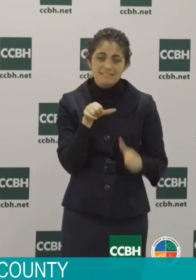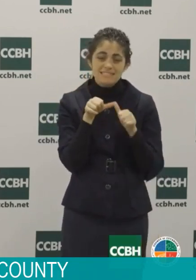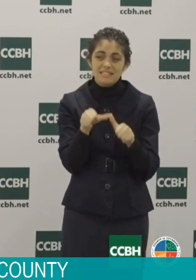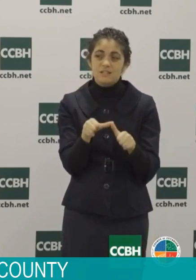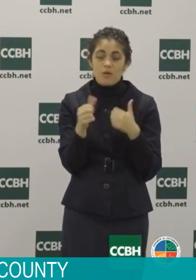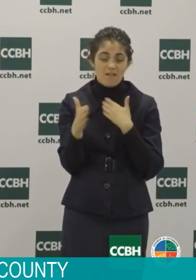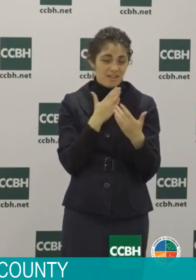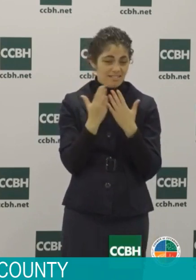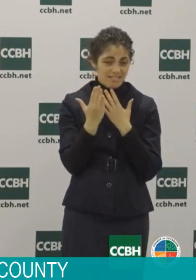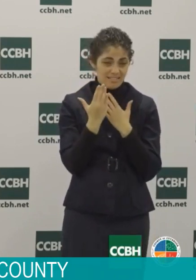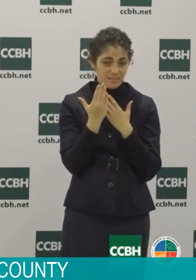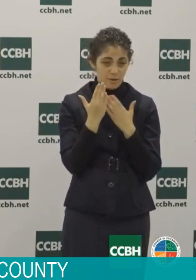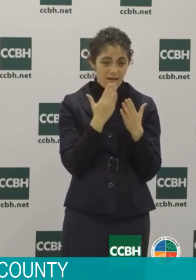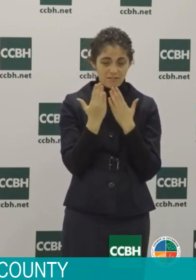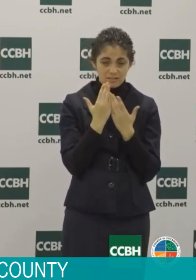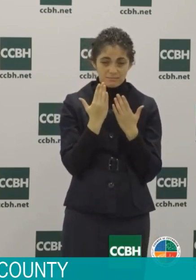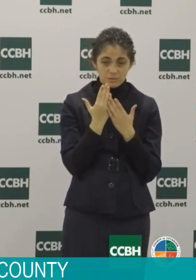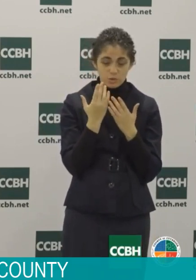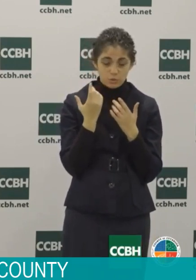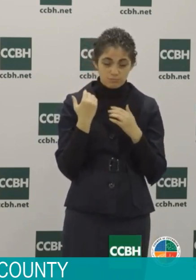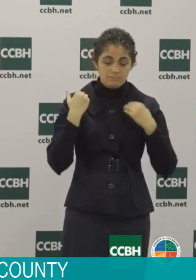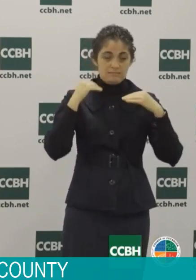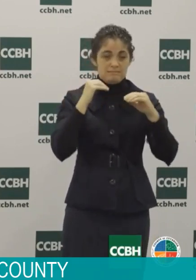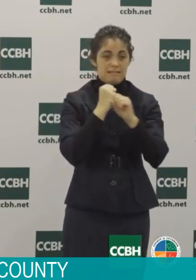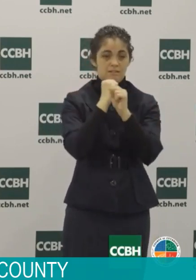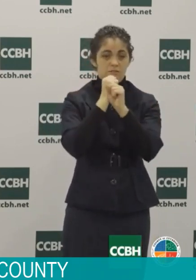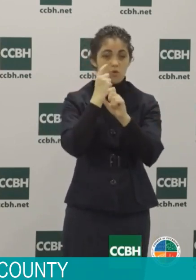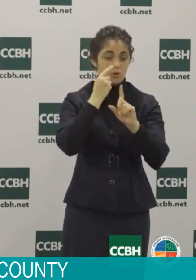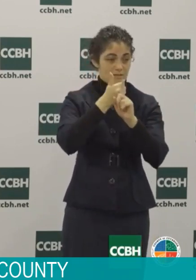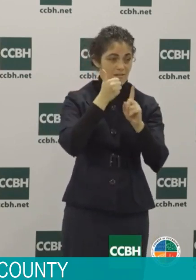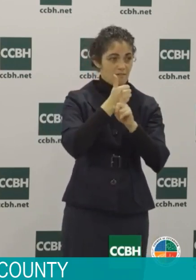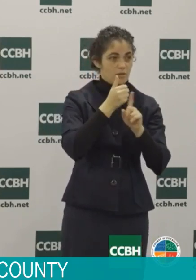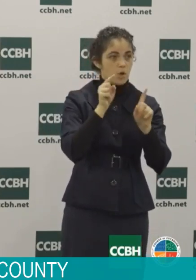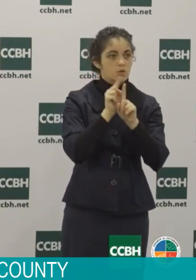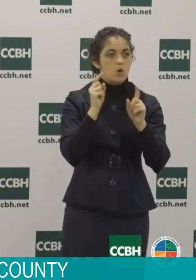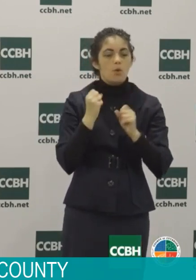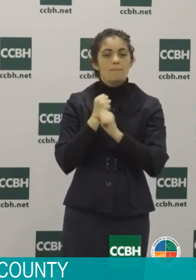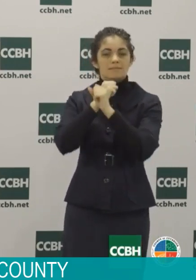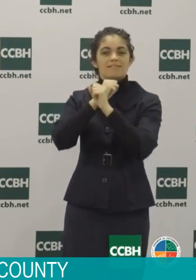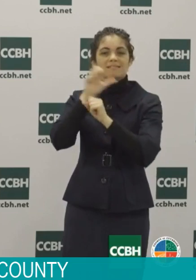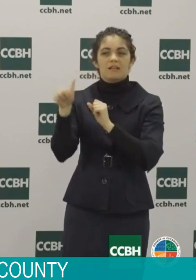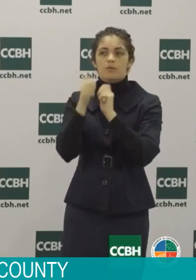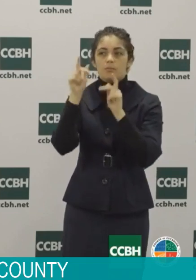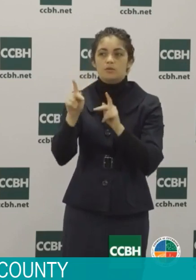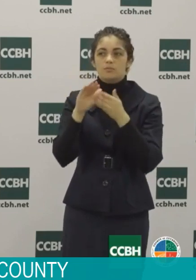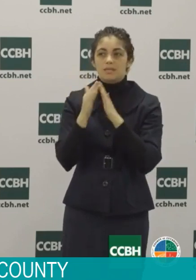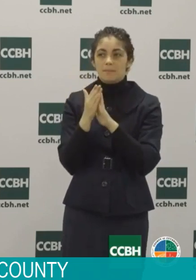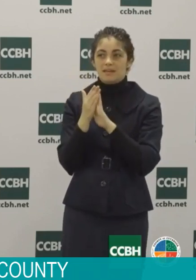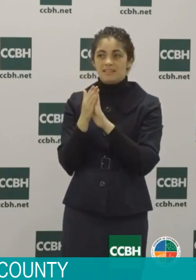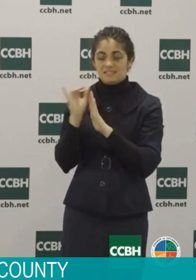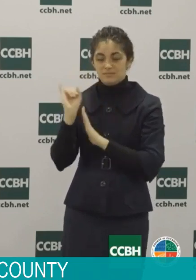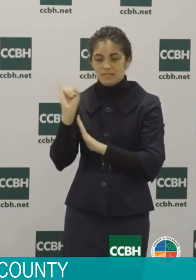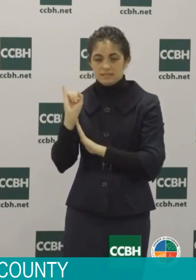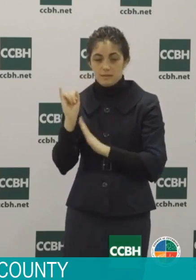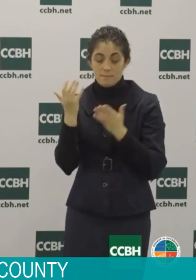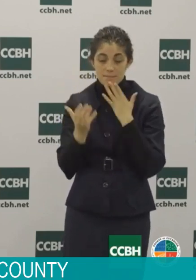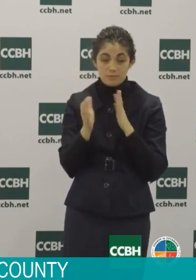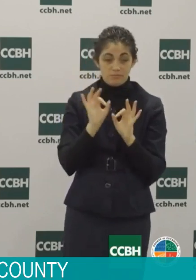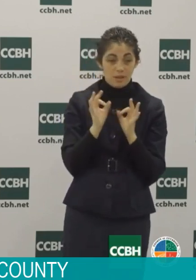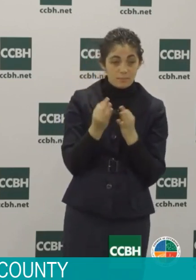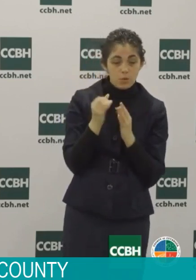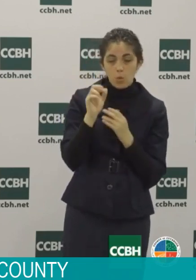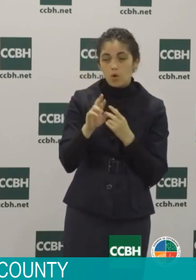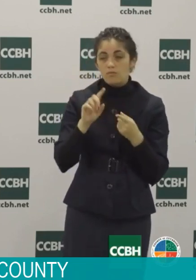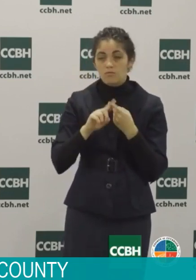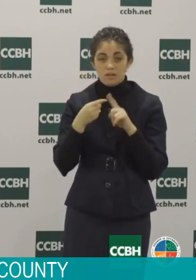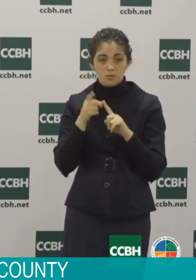act you take as an individual is saving somebody else from getting infected now. And that could be your family, it could be your